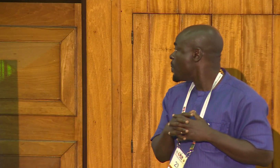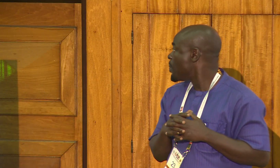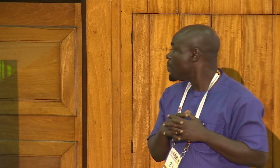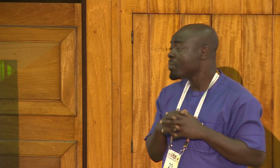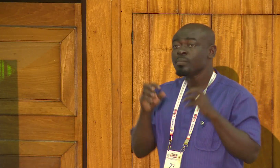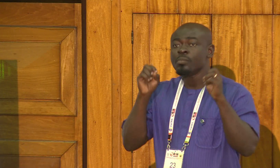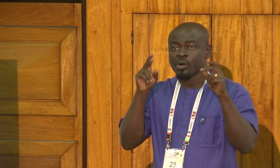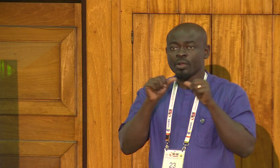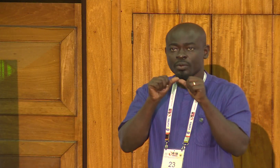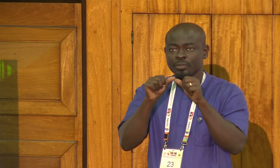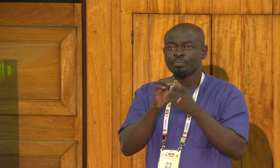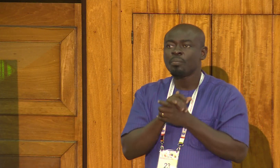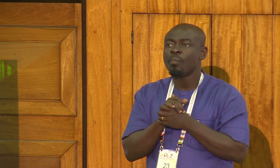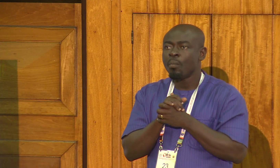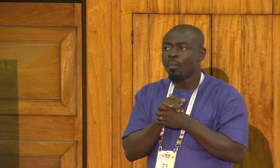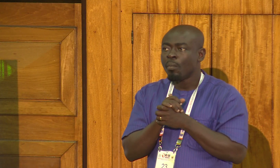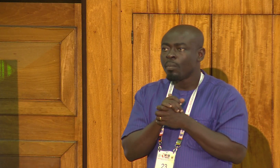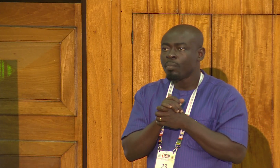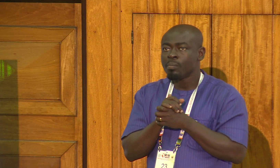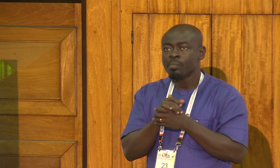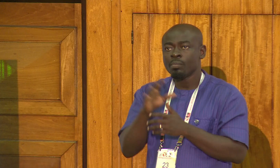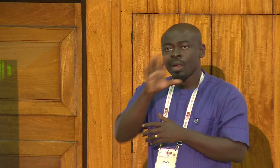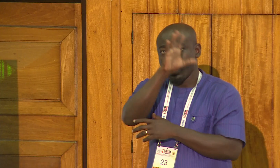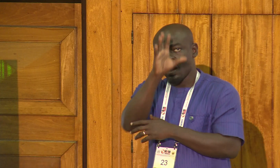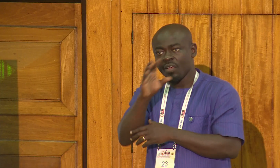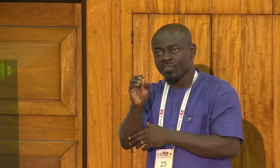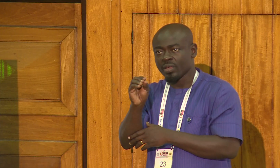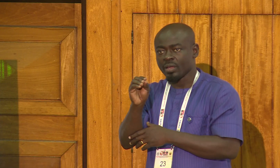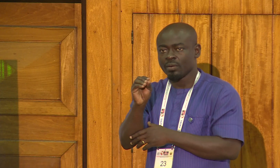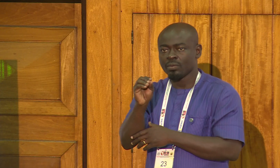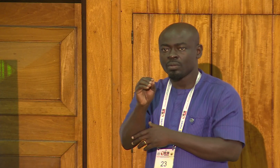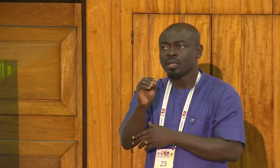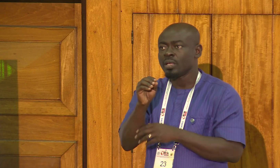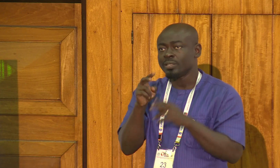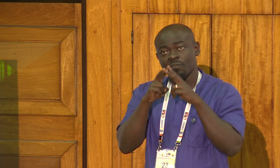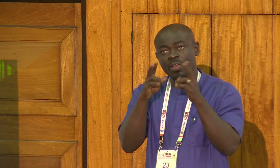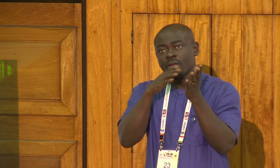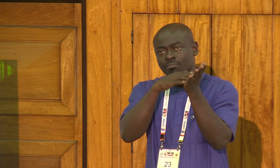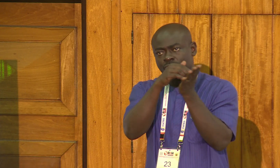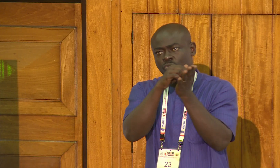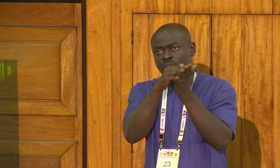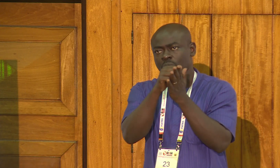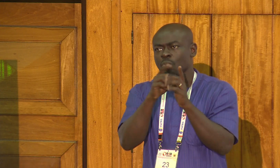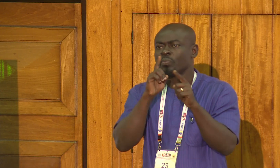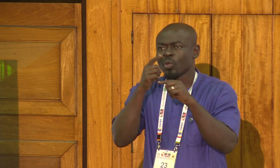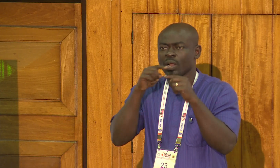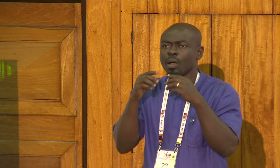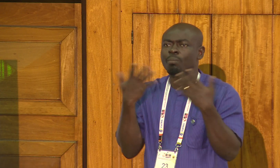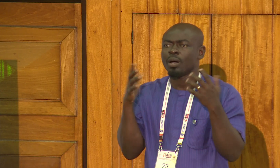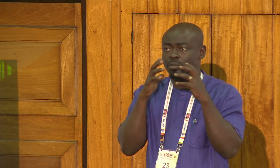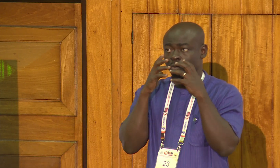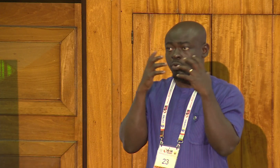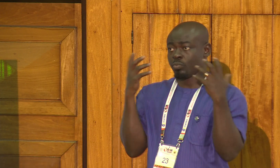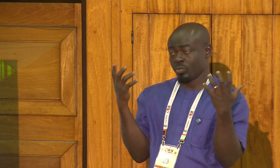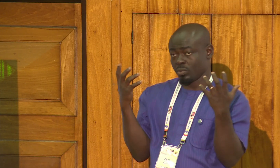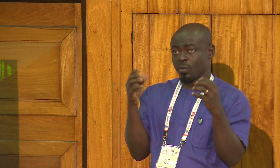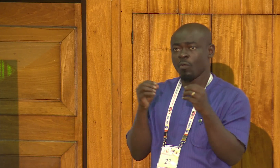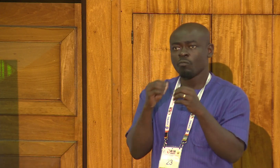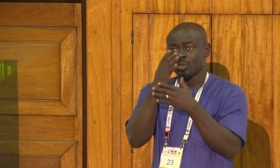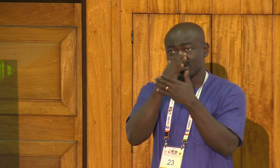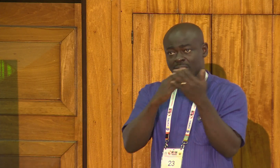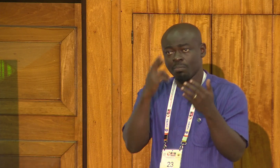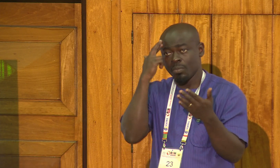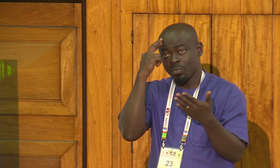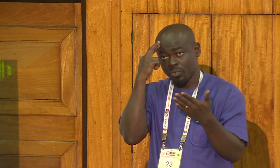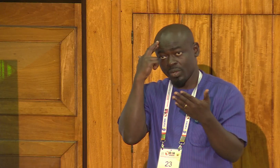I will continue. So Africa is very vulnerable when it comes to obesity for a couple of reasons.